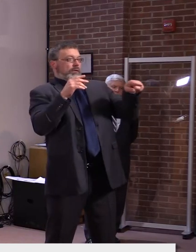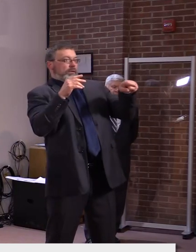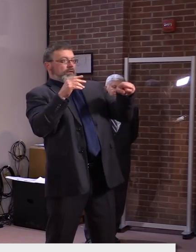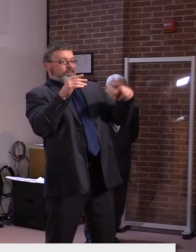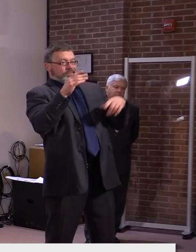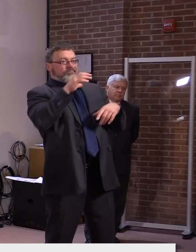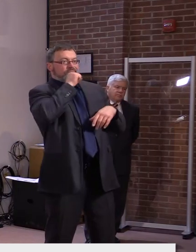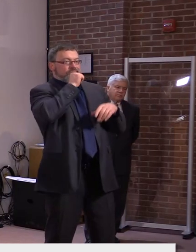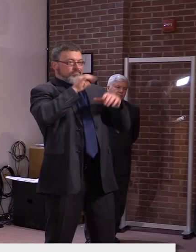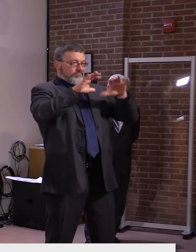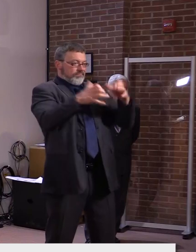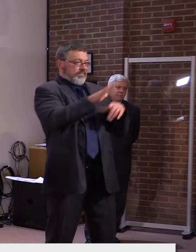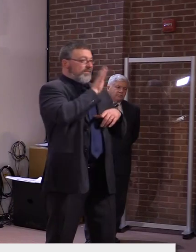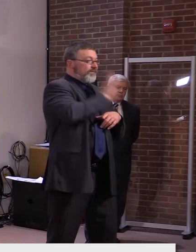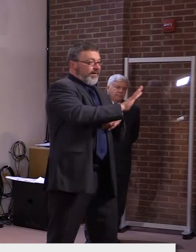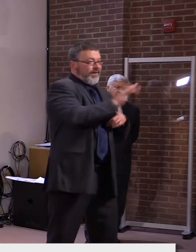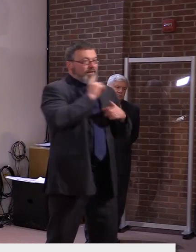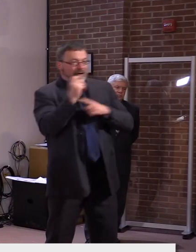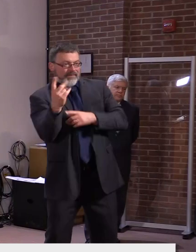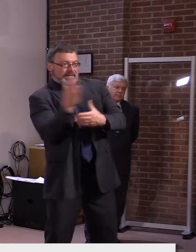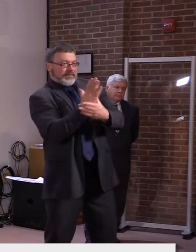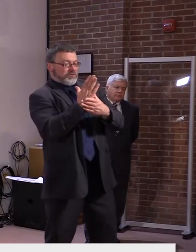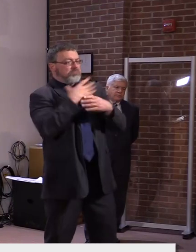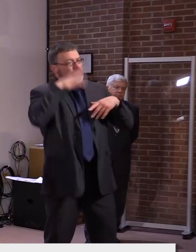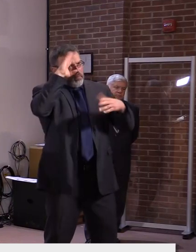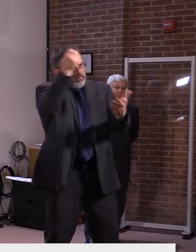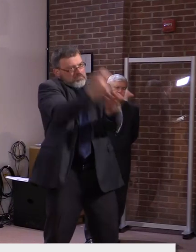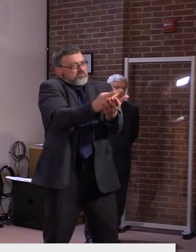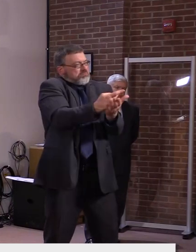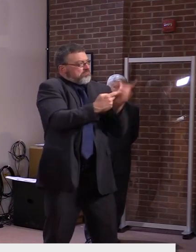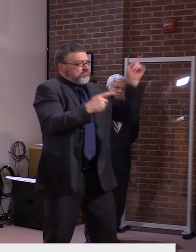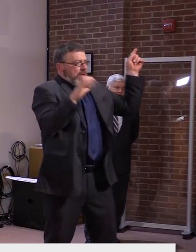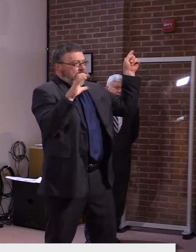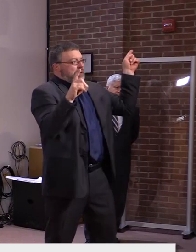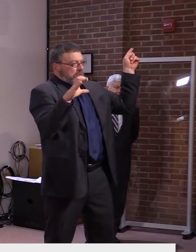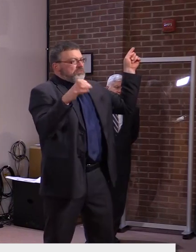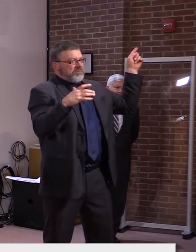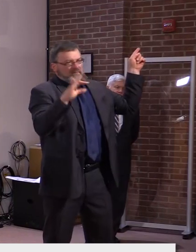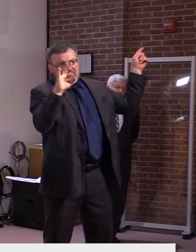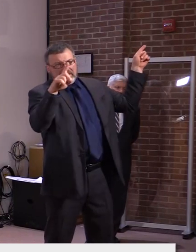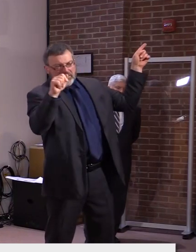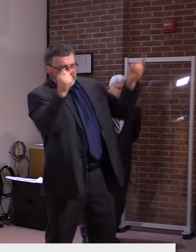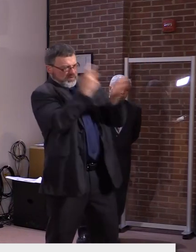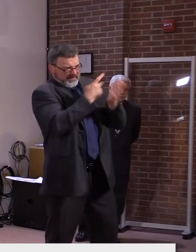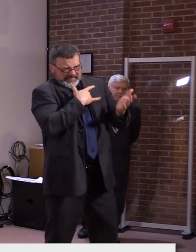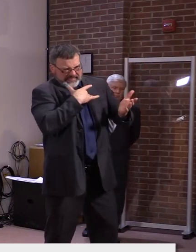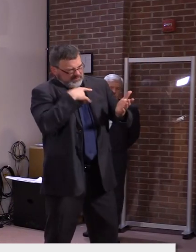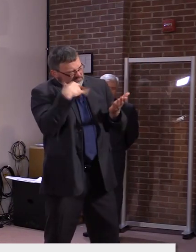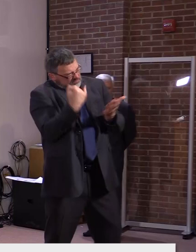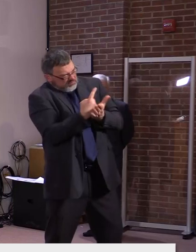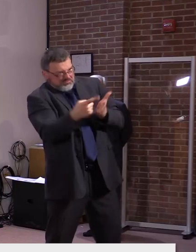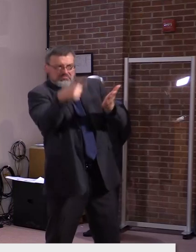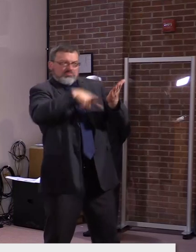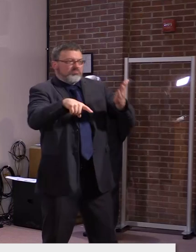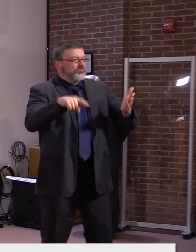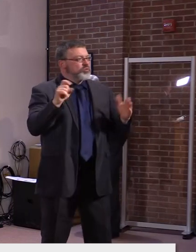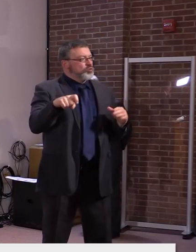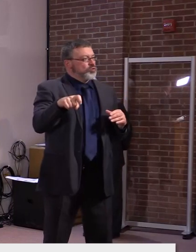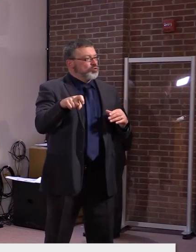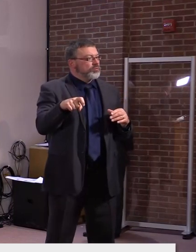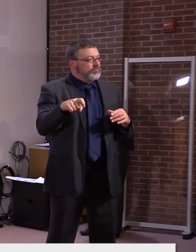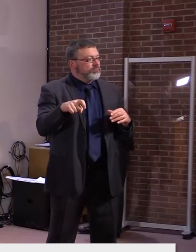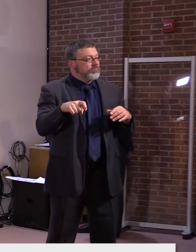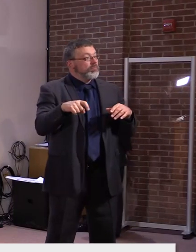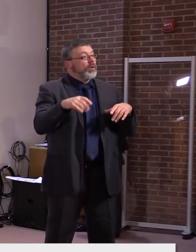make good progress with vaccinating these children in the coming months. This vaccination effort not only will keep our kids safe, but also be, I think, a